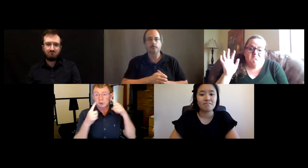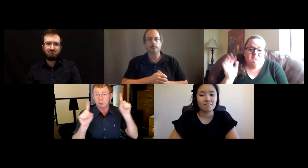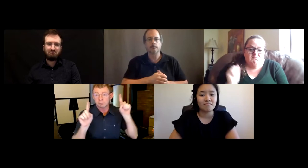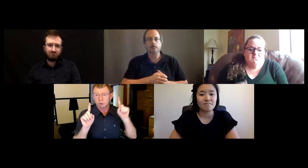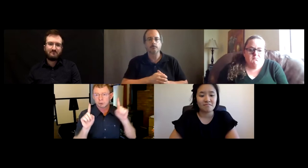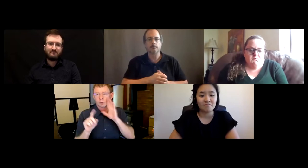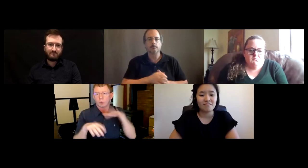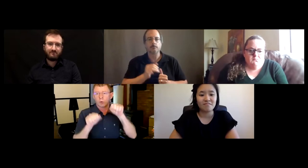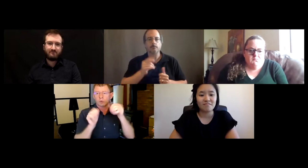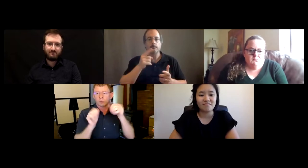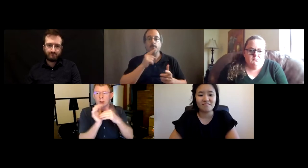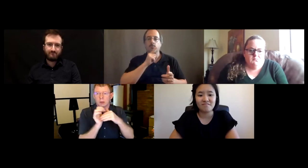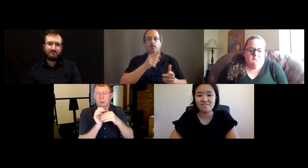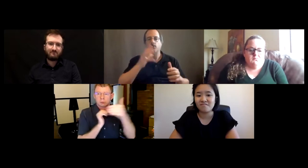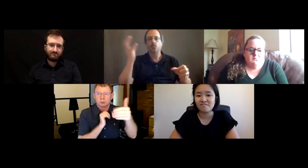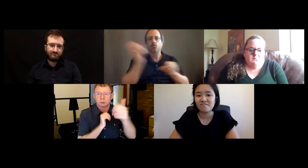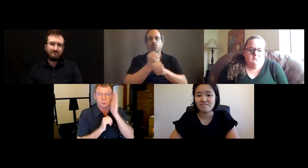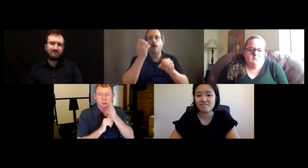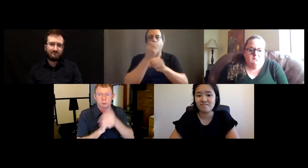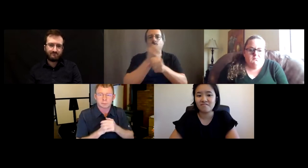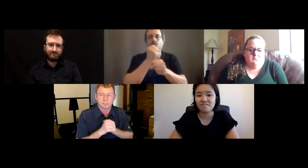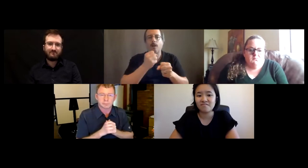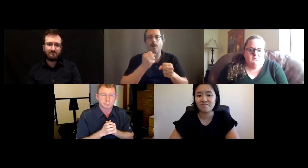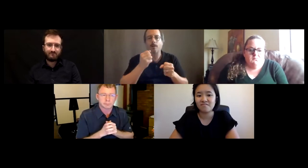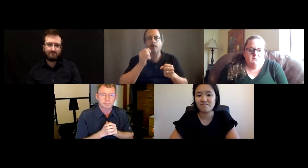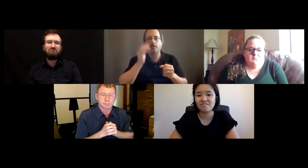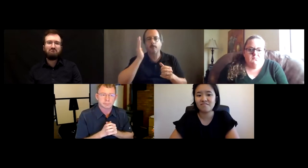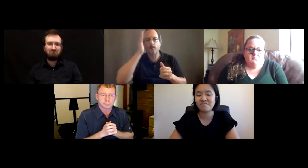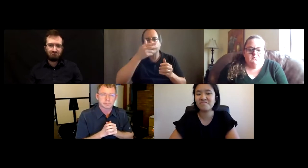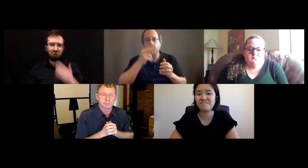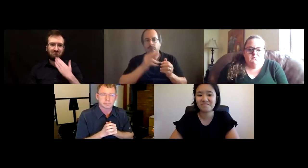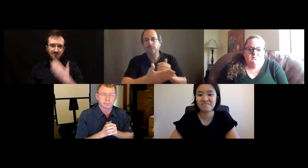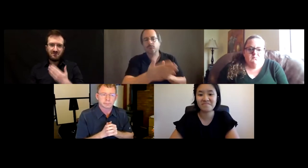people, it makes things much more simple and much more effective.